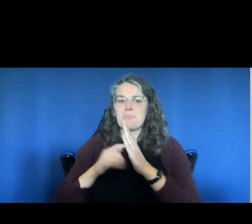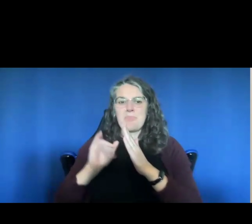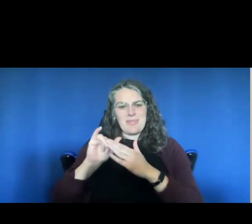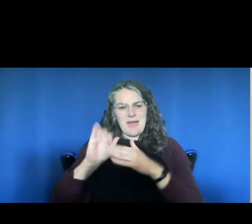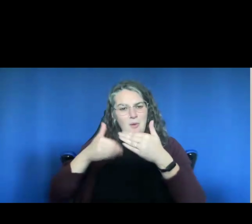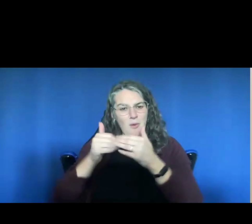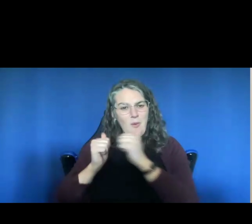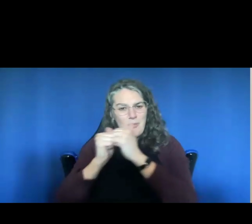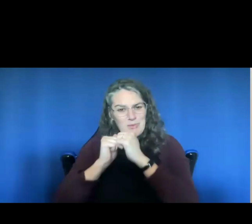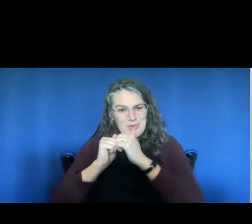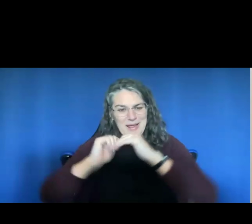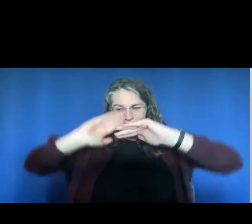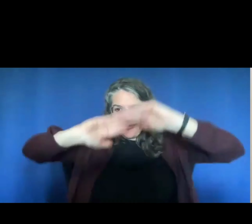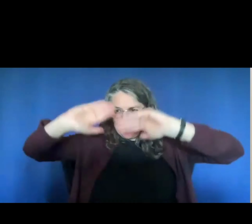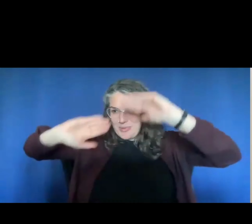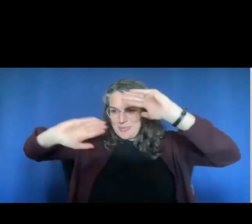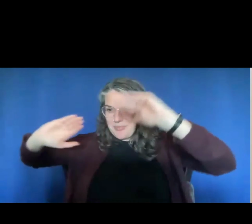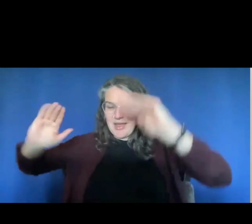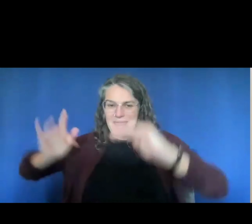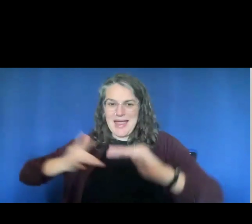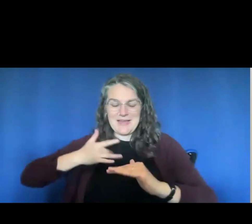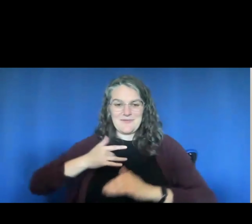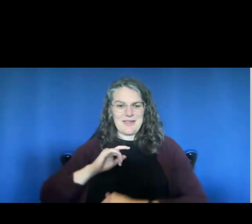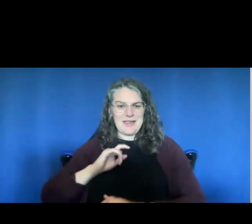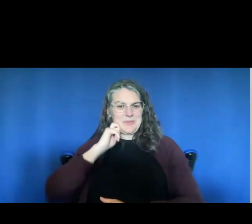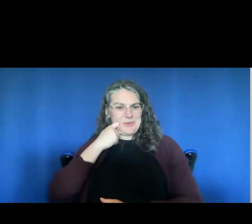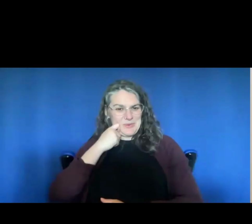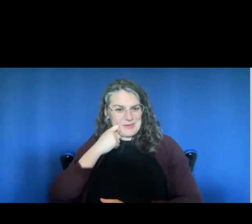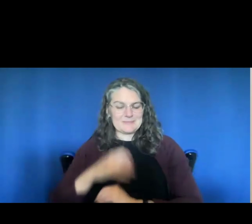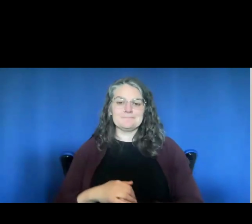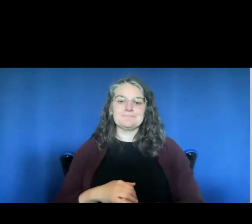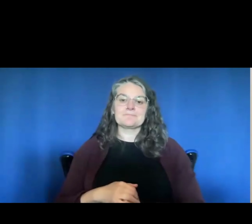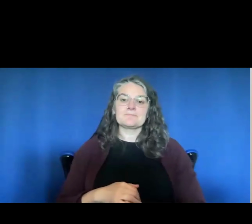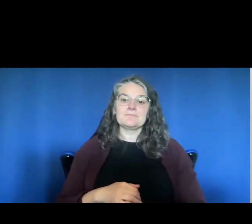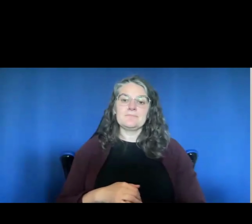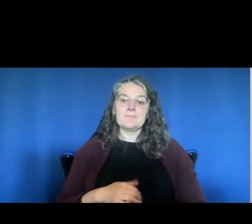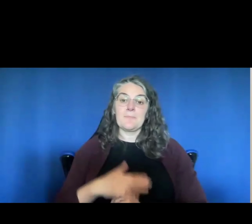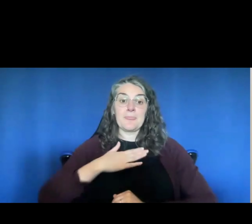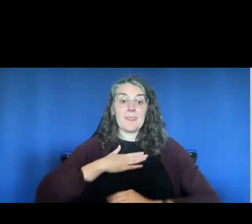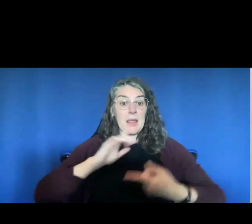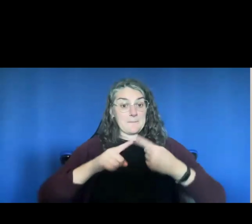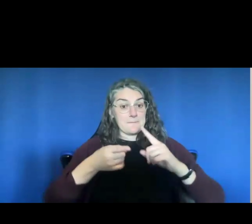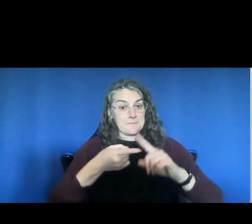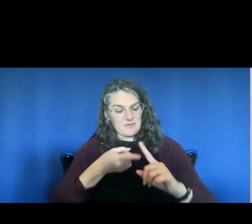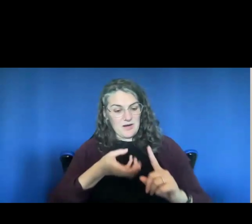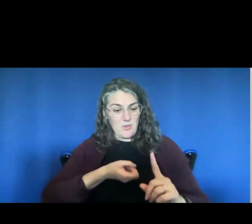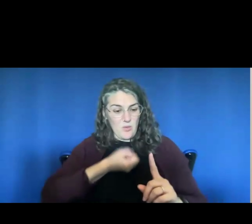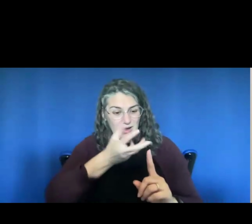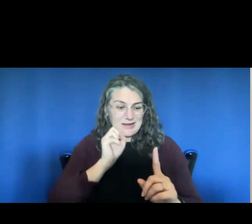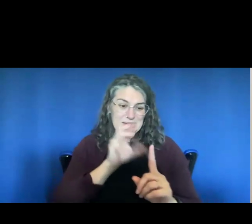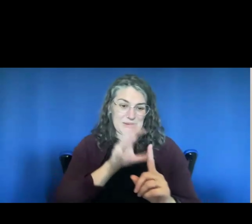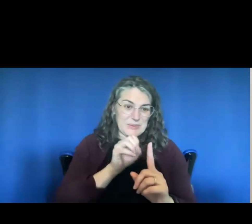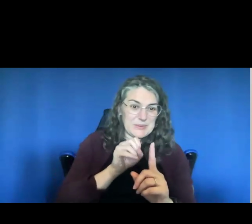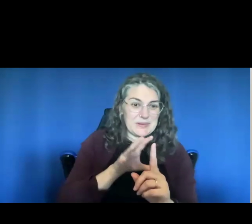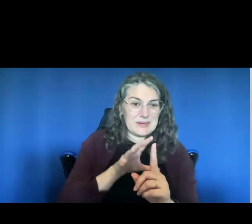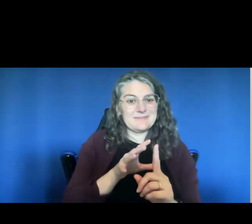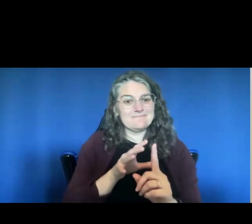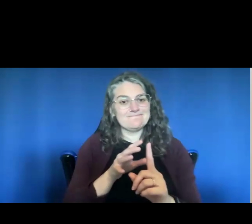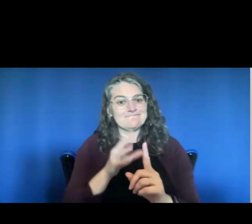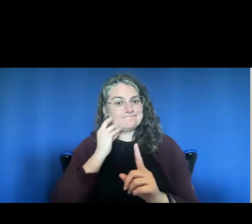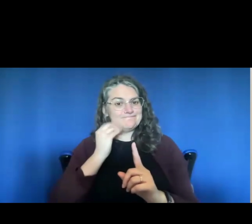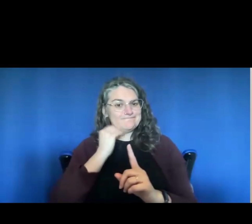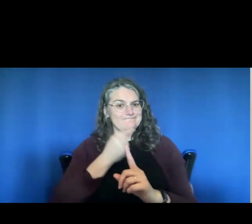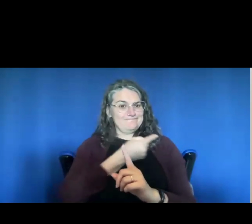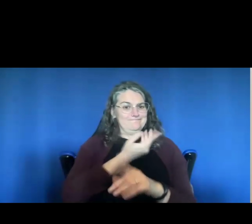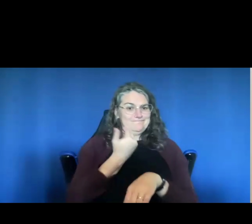I chose to tell my friend Jana about what happened with Jim because she had older sisters and seemed to know a lot about dating.